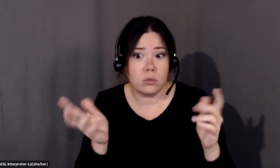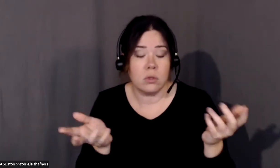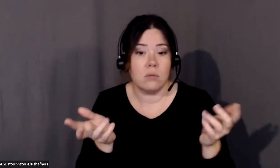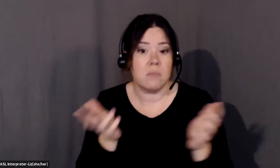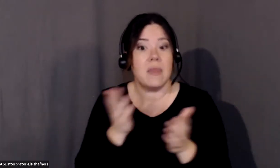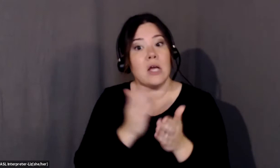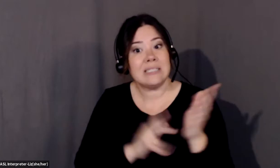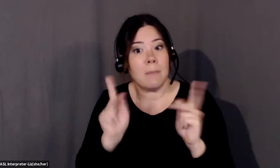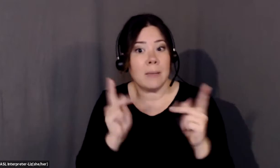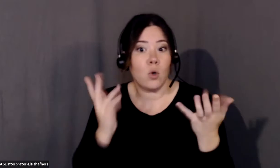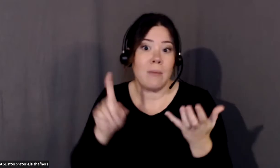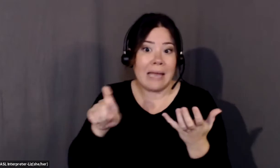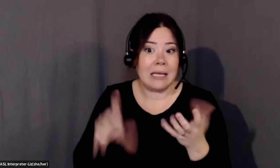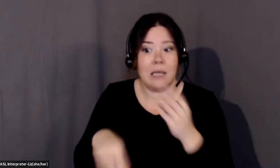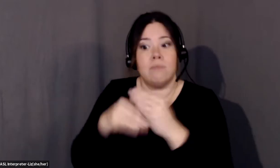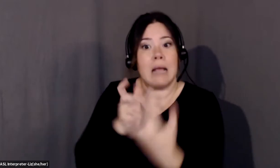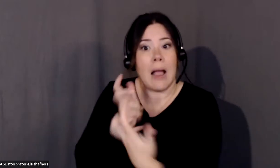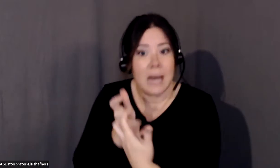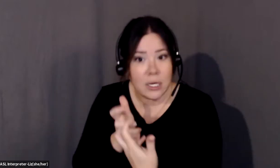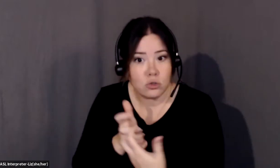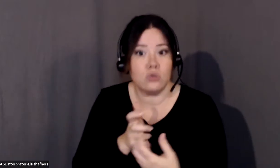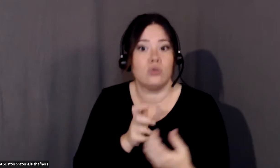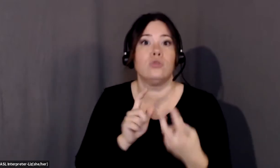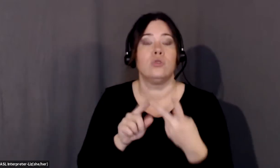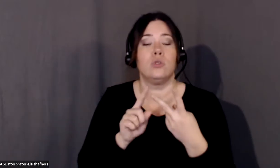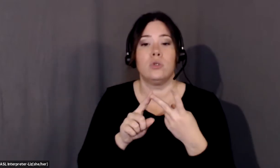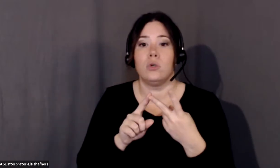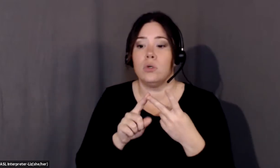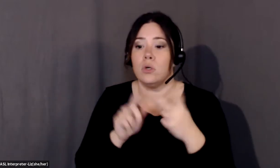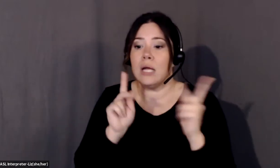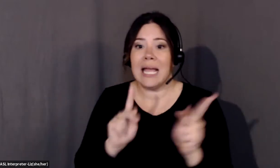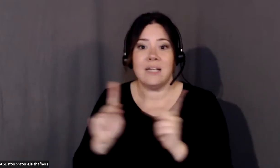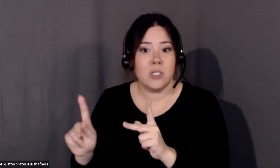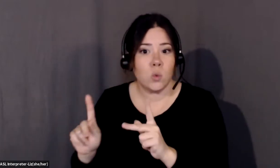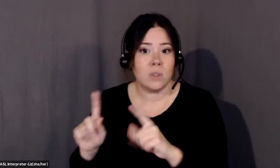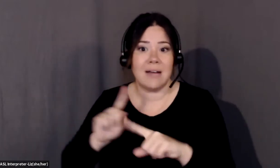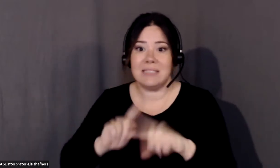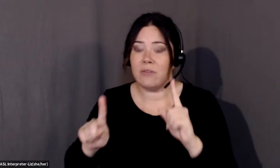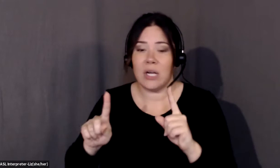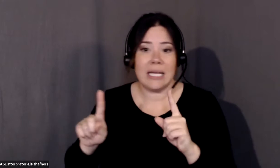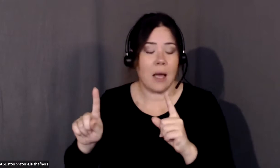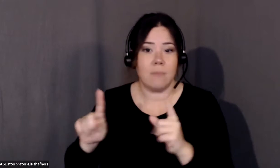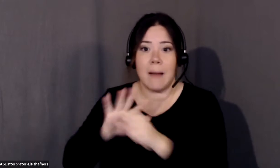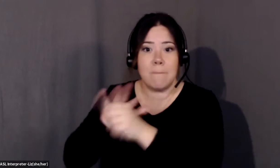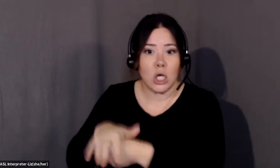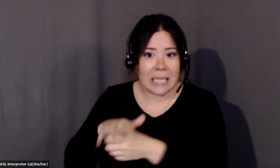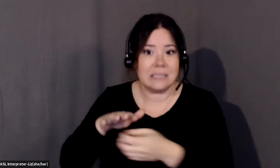may need various accommodations. There are individuals of different marginalized communities, and we need to know that before we